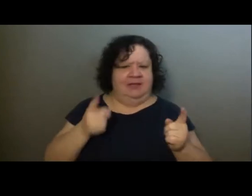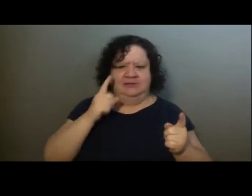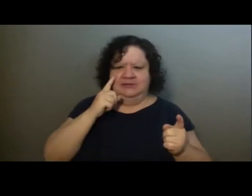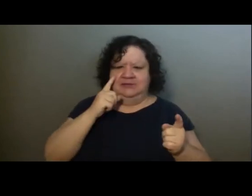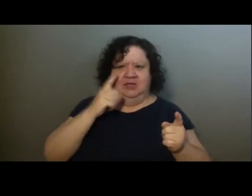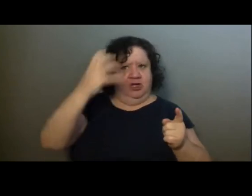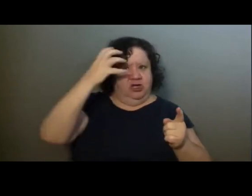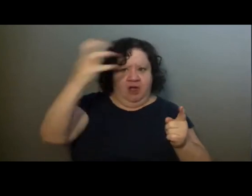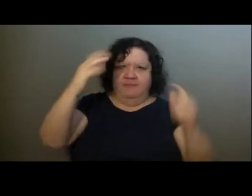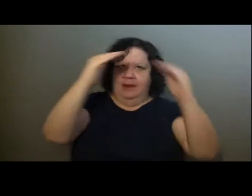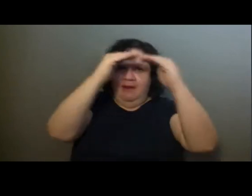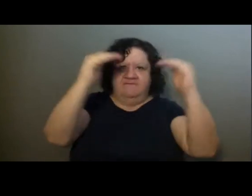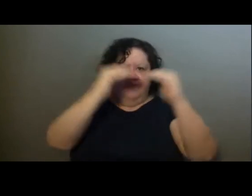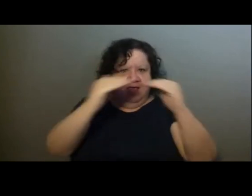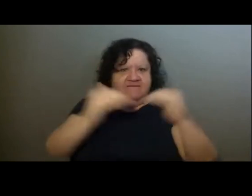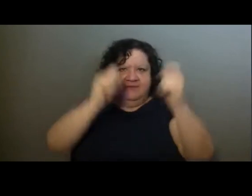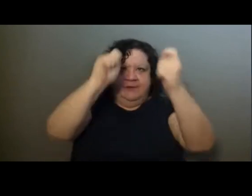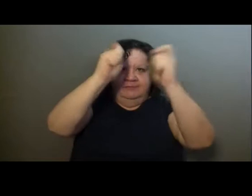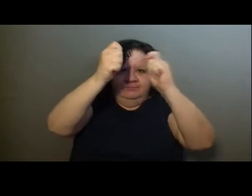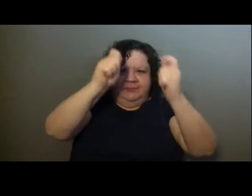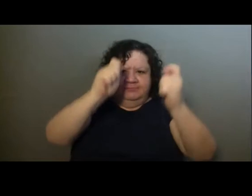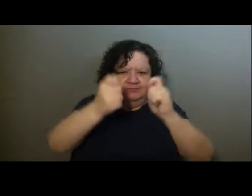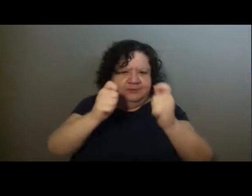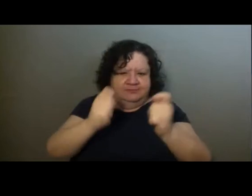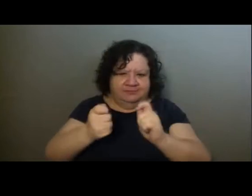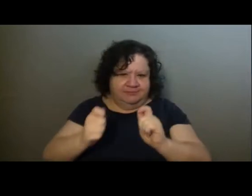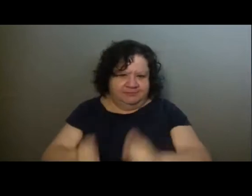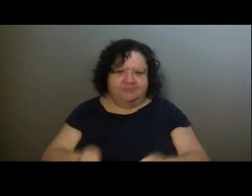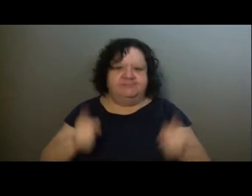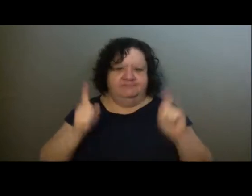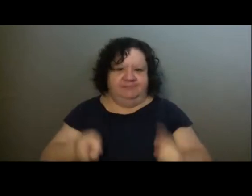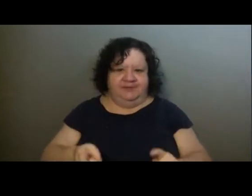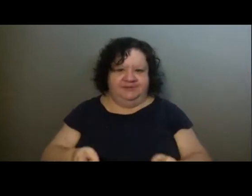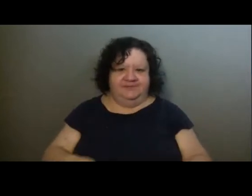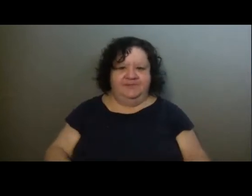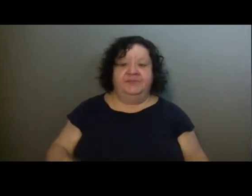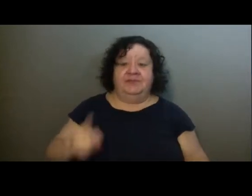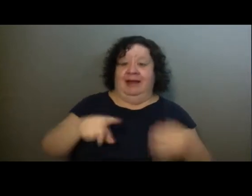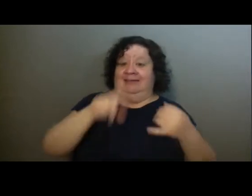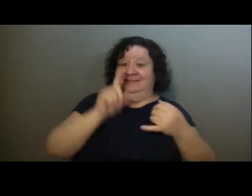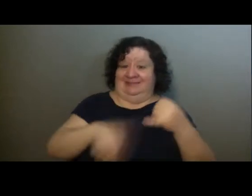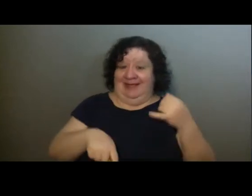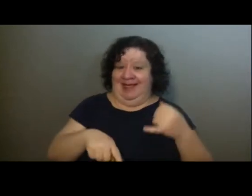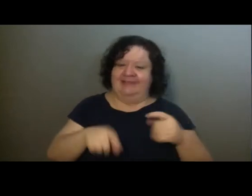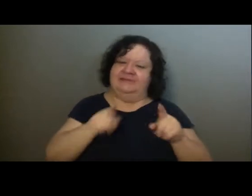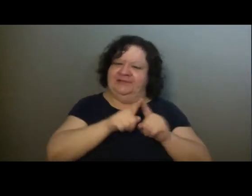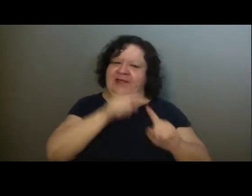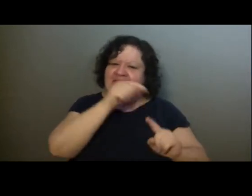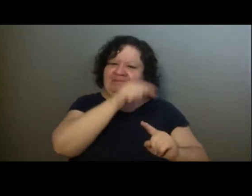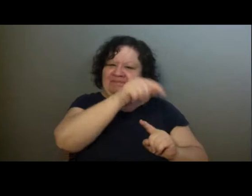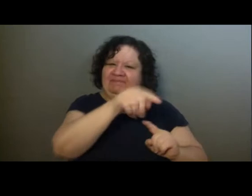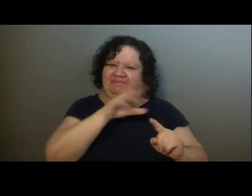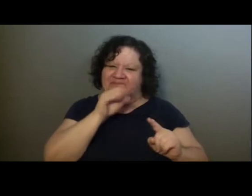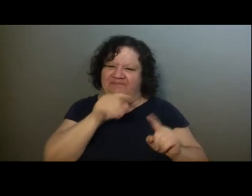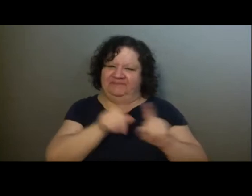mean, connecting to a lot of what the guest speakers have said before, I hope that in Lebanon, there is an opportunity to